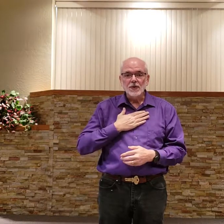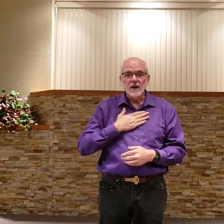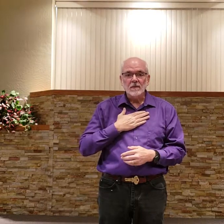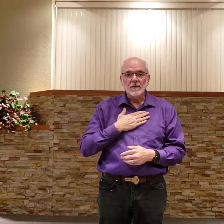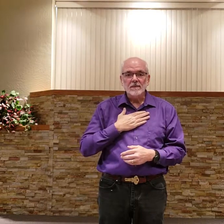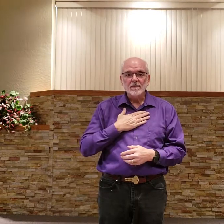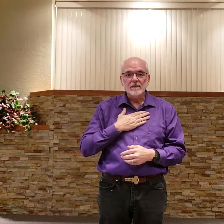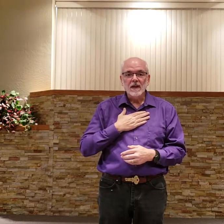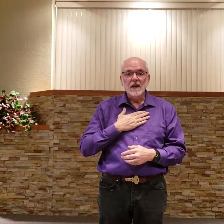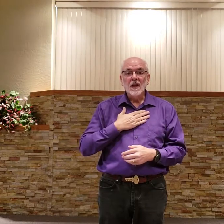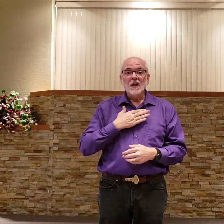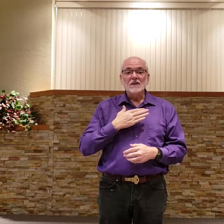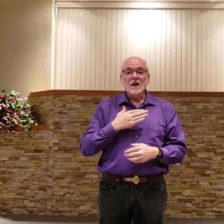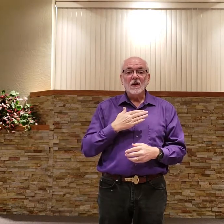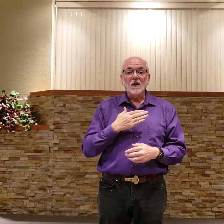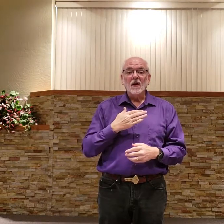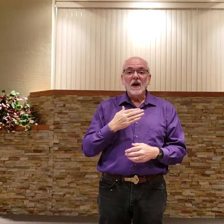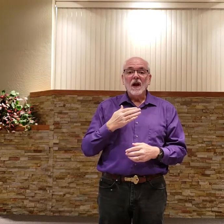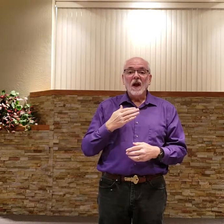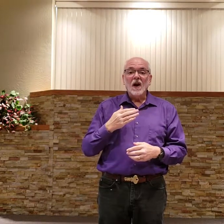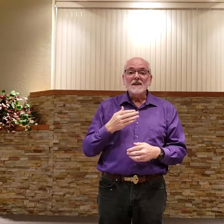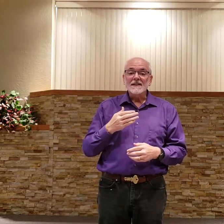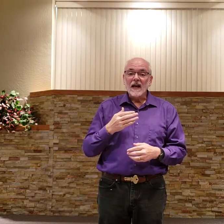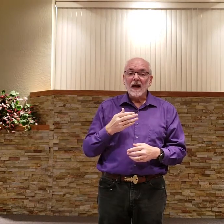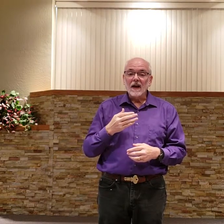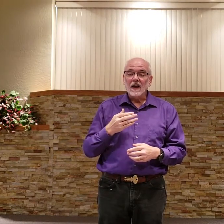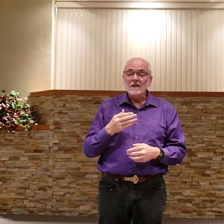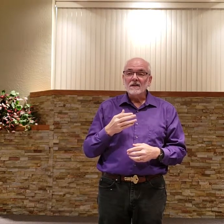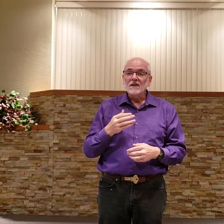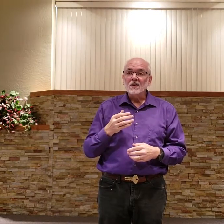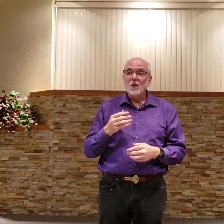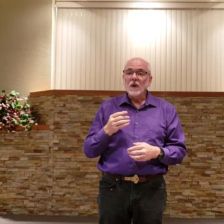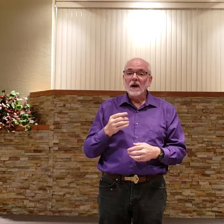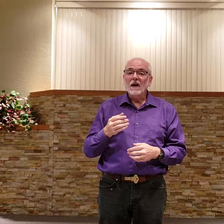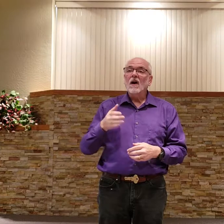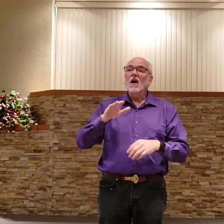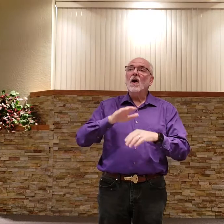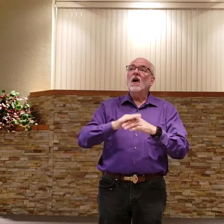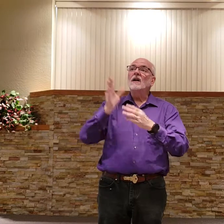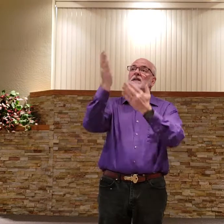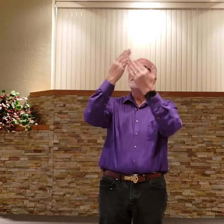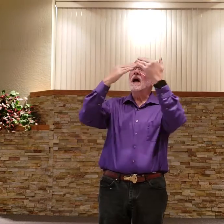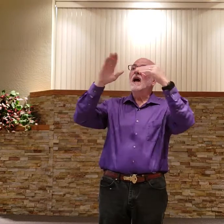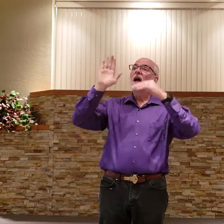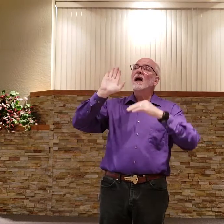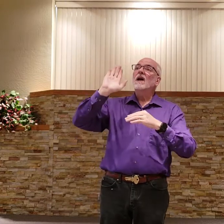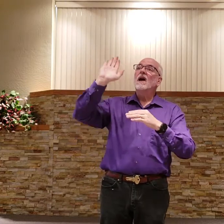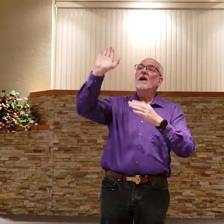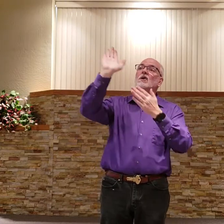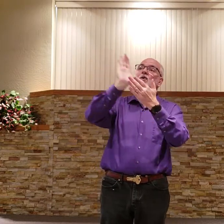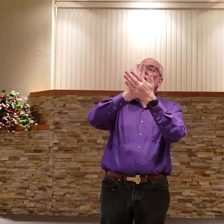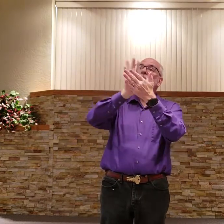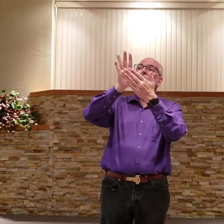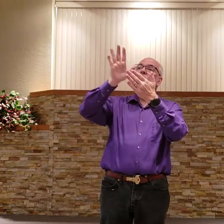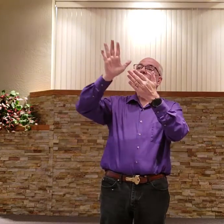ownership. So on Zion, so where? On Zion's